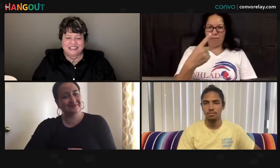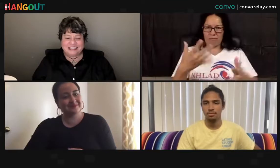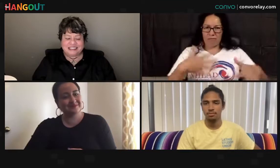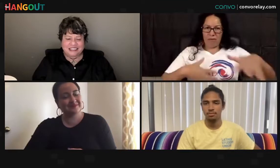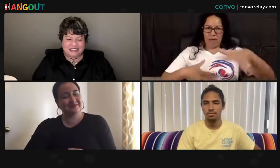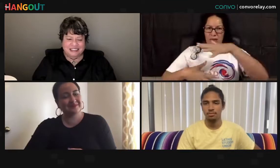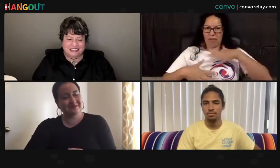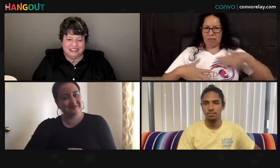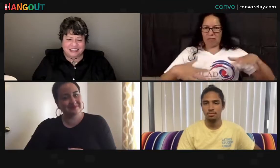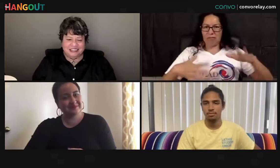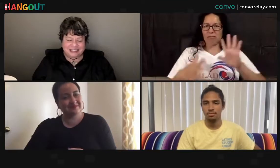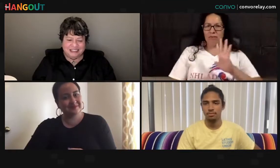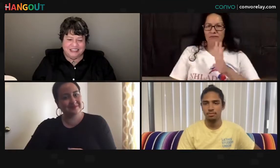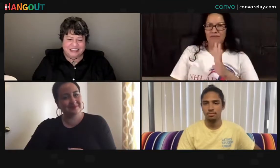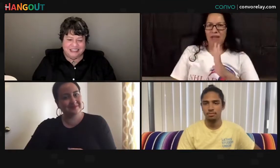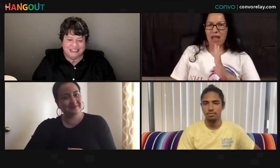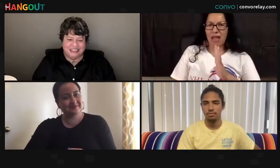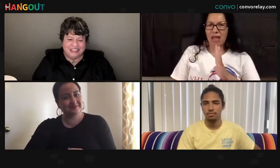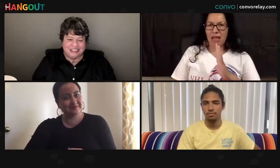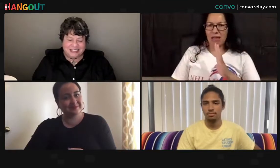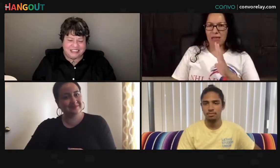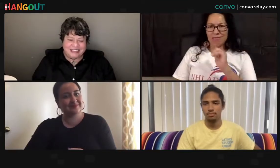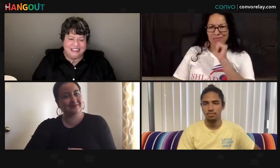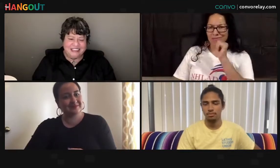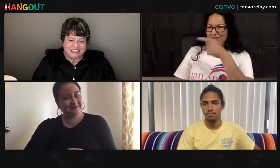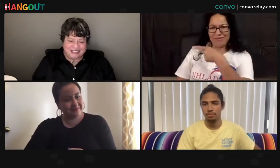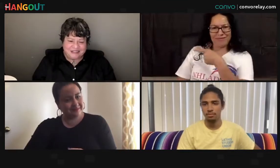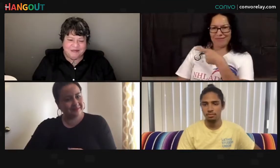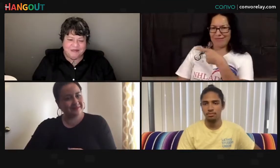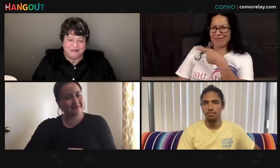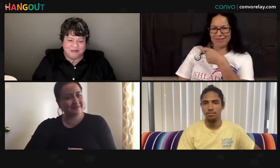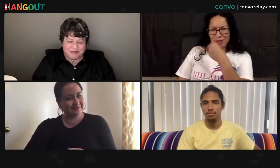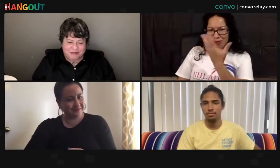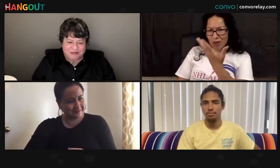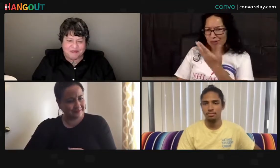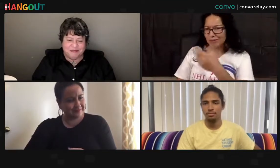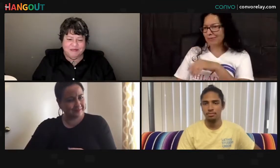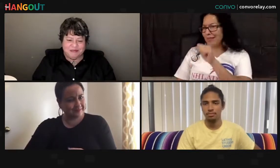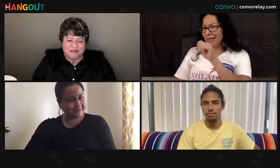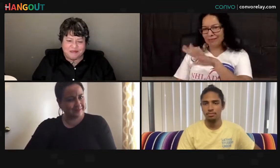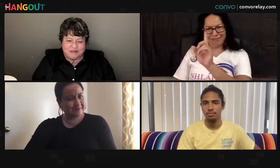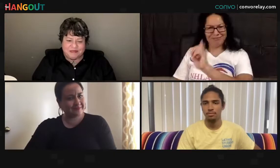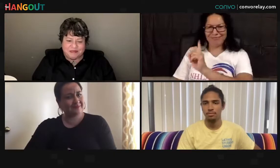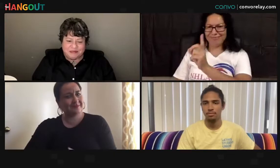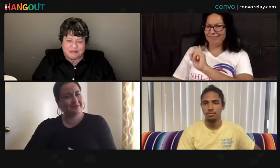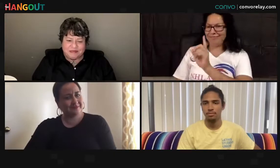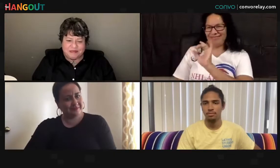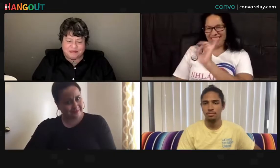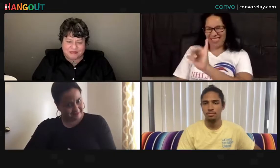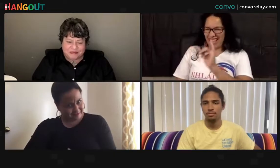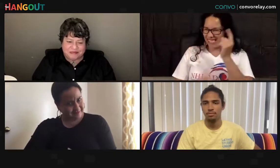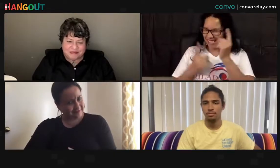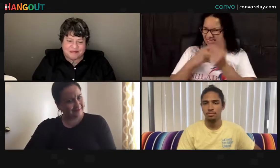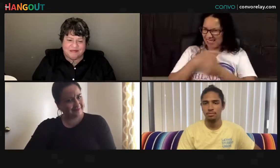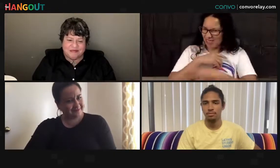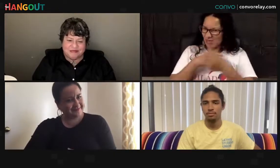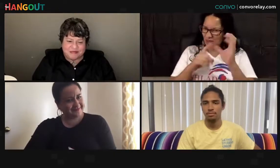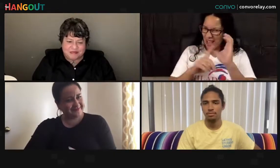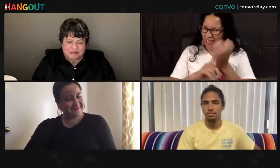me, that was so wrong. That wasn't something for you to come back to the United States and teach that. That was, I